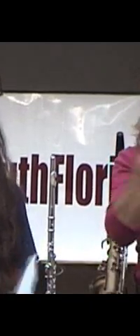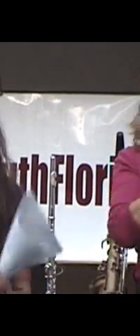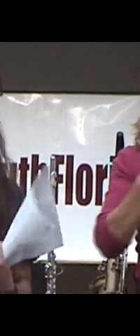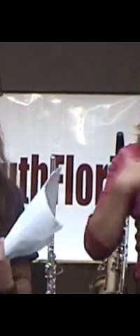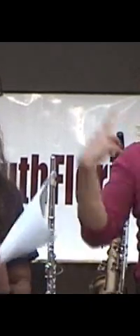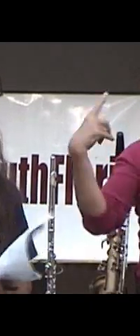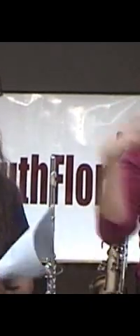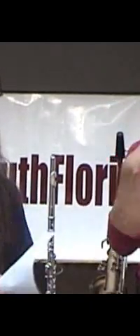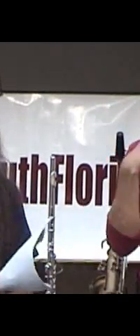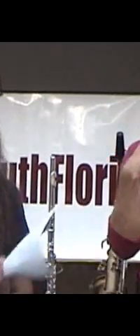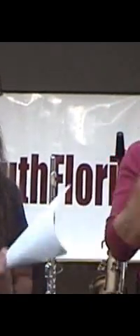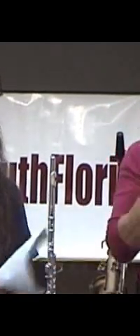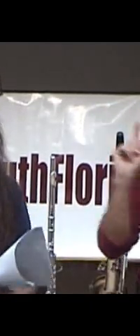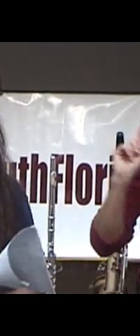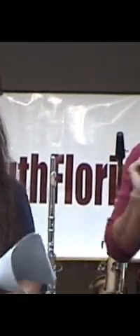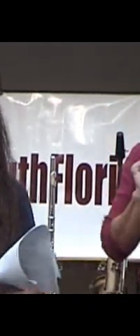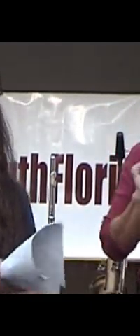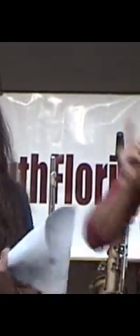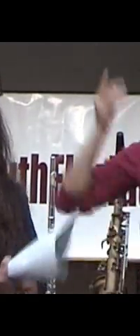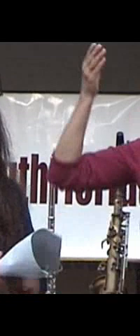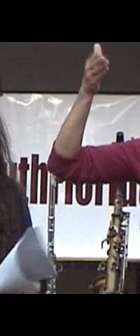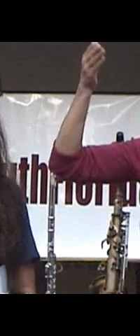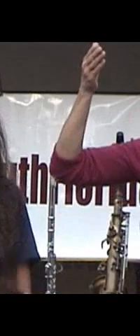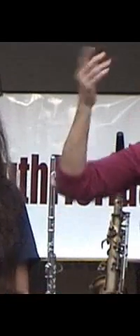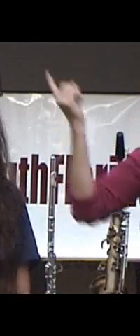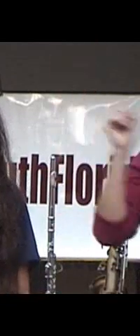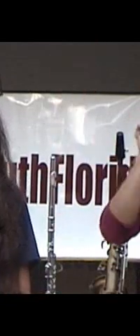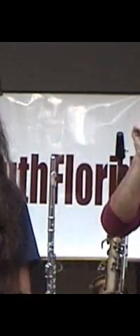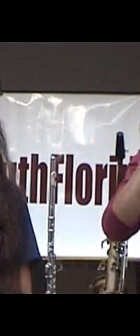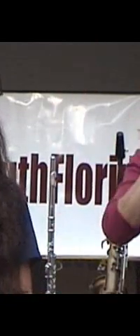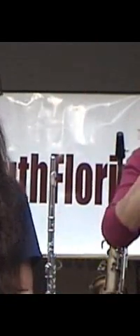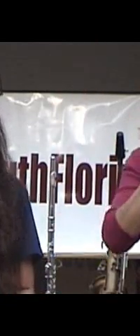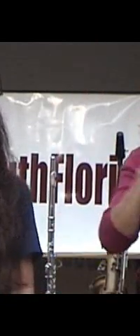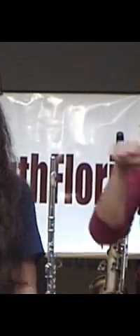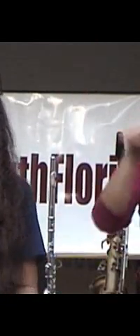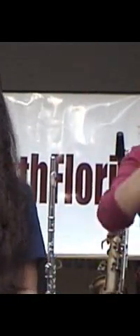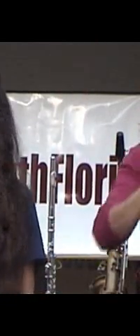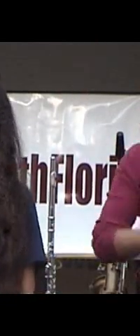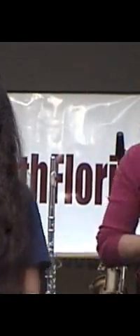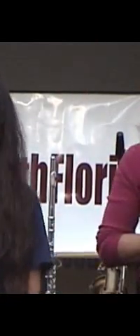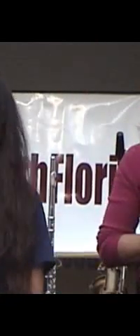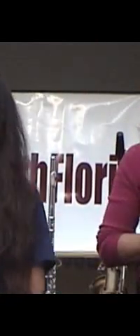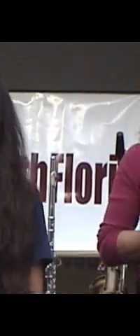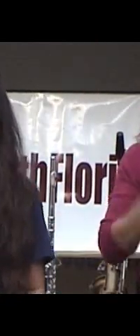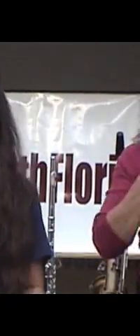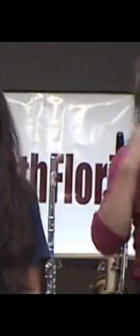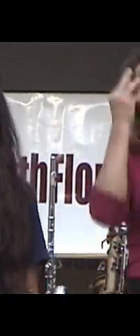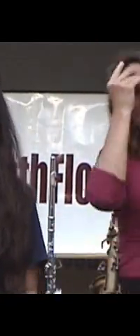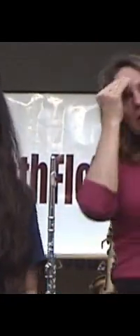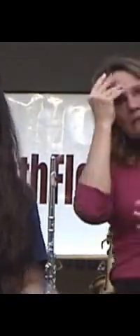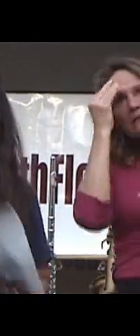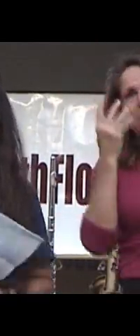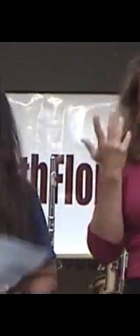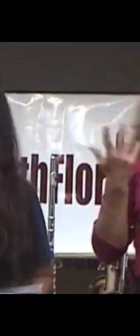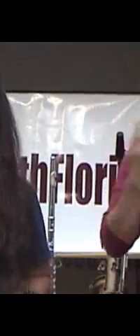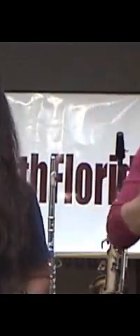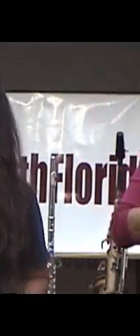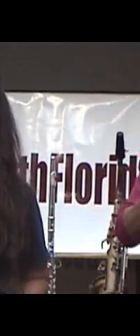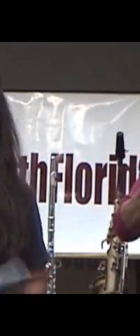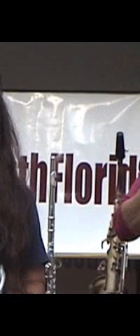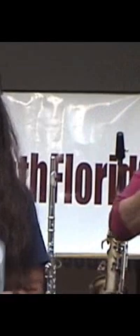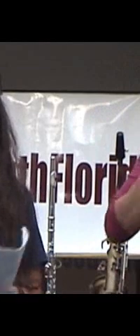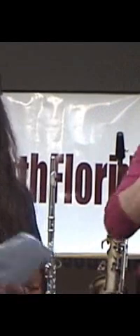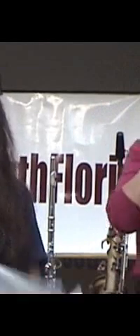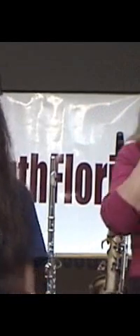me last week to make a speech and come up here tonight to talk to you guys. I was thinking, what would they want me to talk